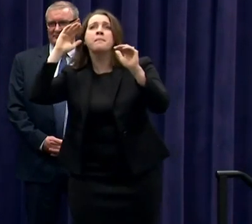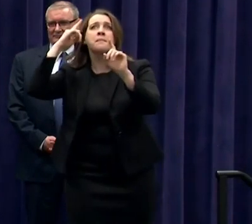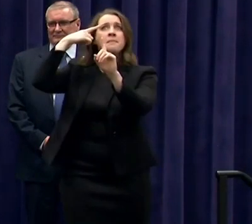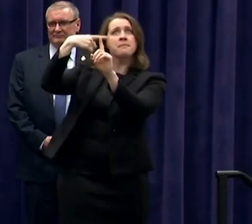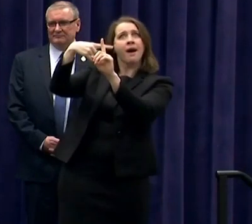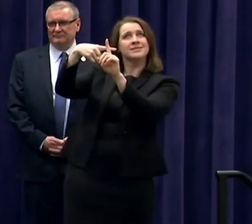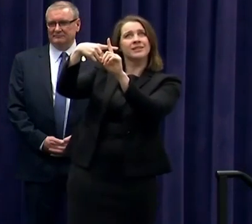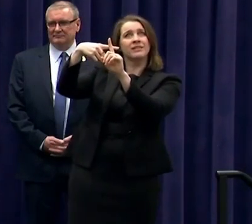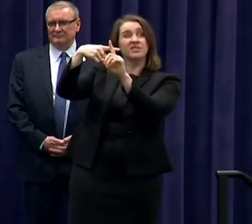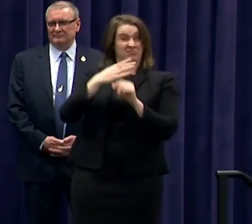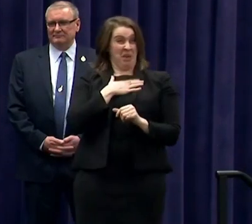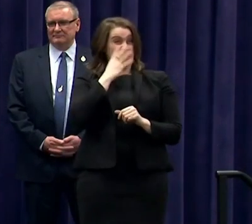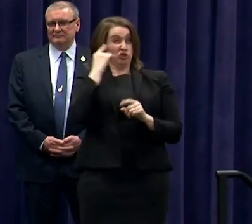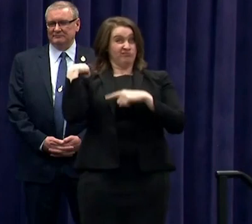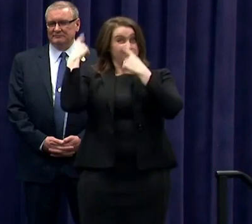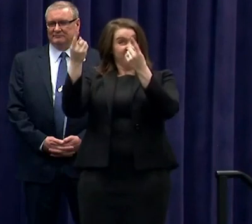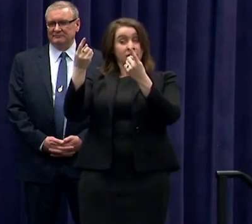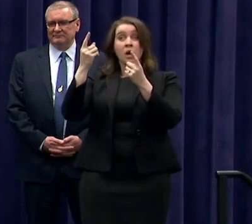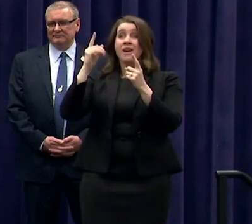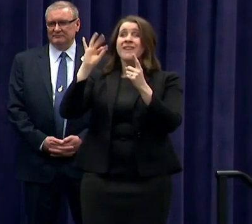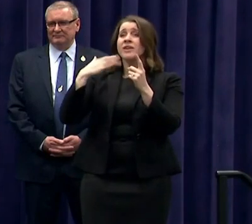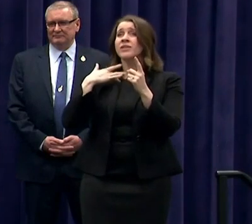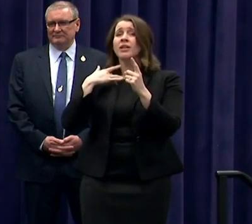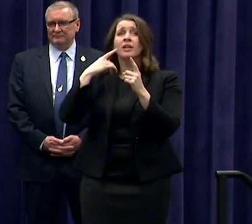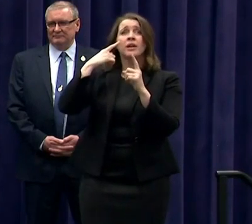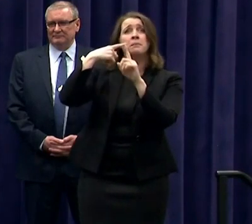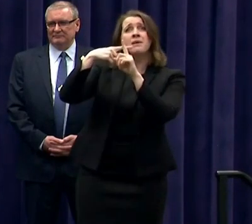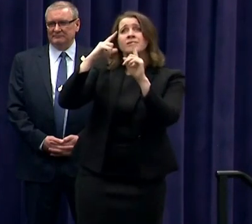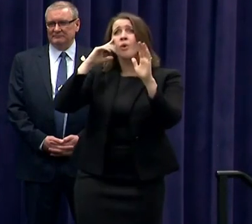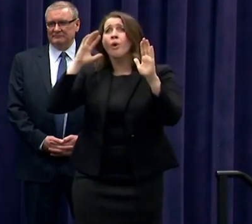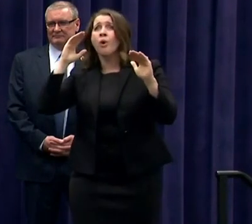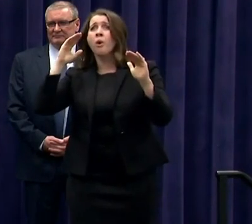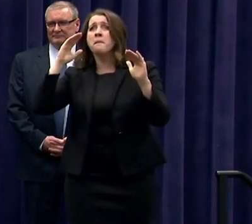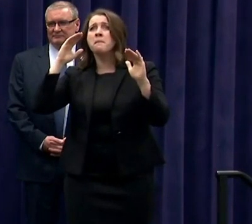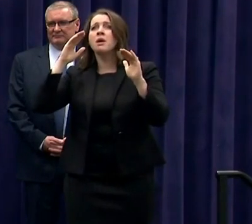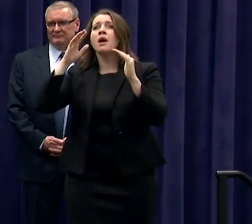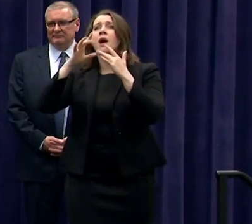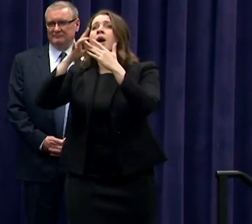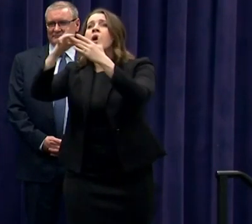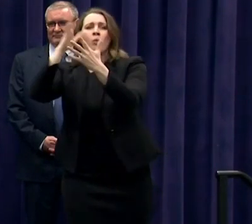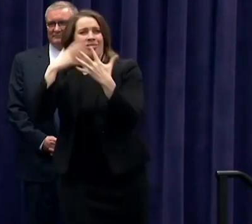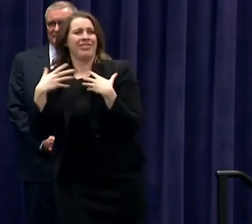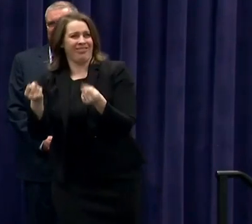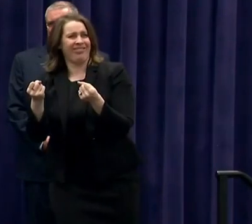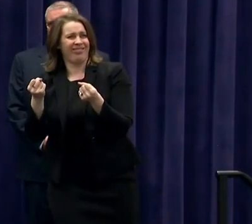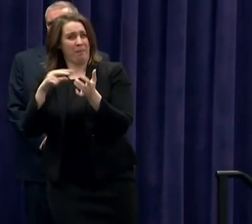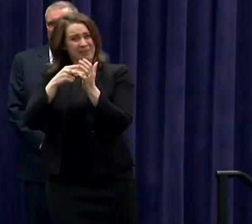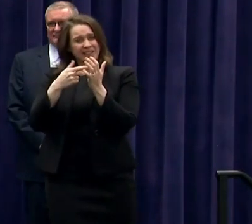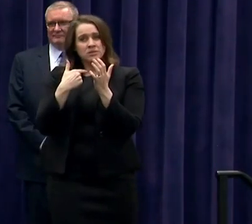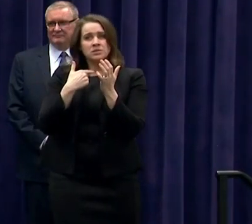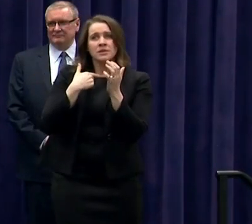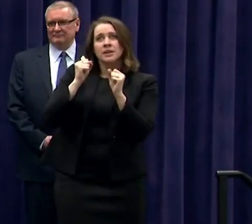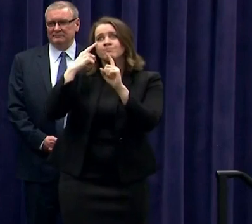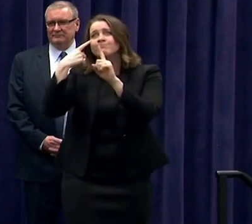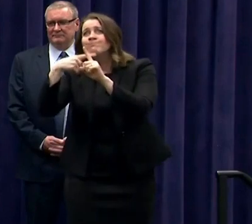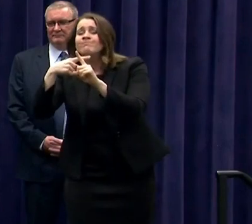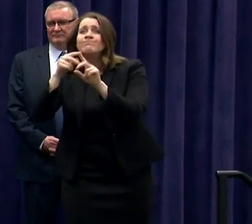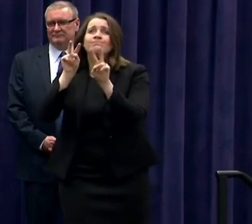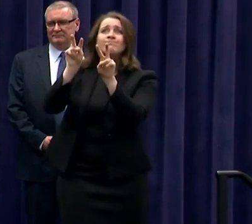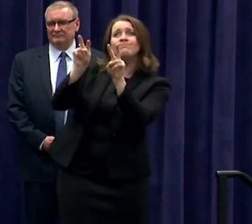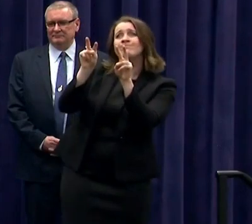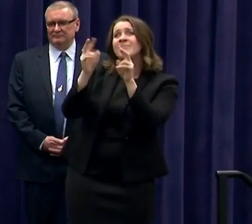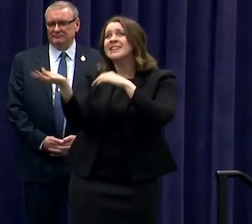hope, you can heal. Hope is the thing that gets you up in the morning and propels you over the course of the day. And we need that hope. We